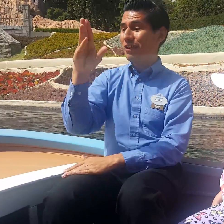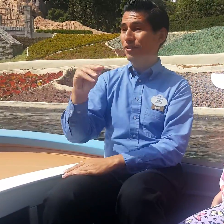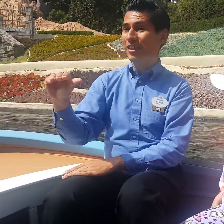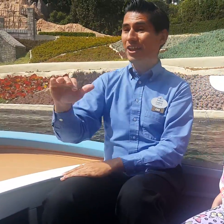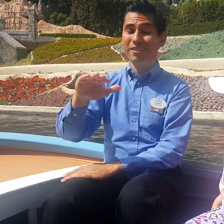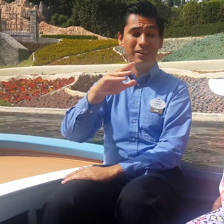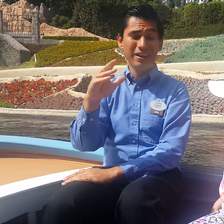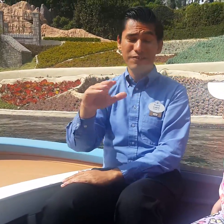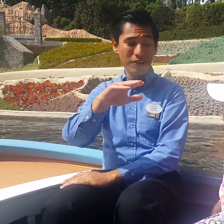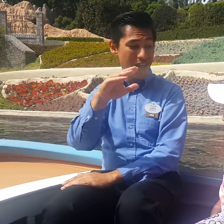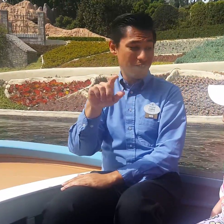up.